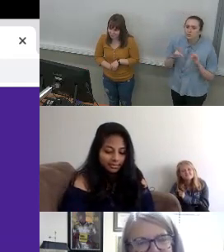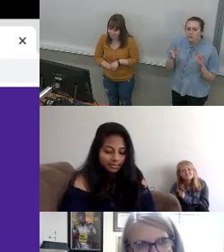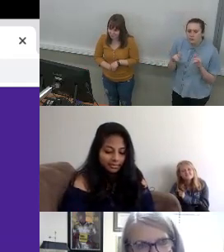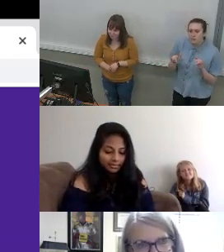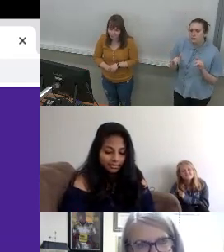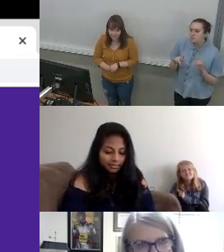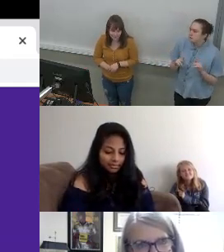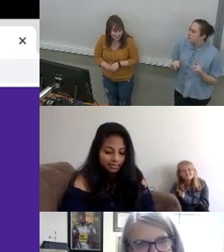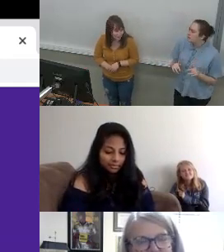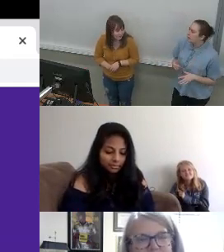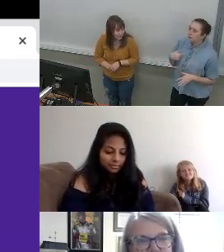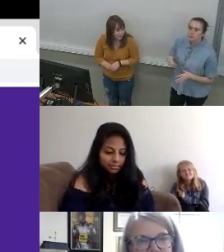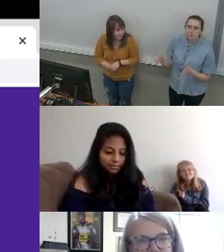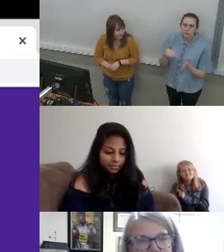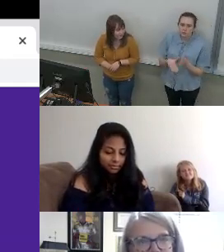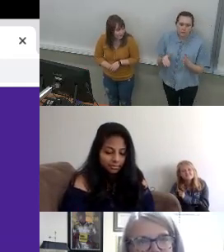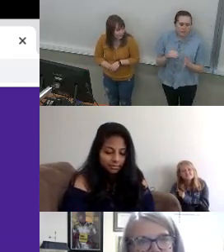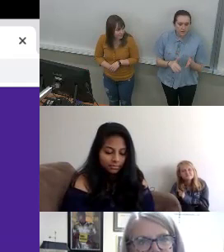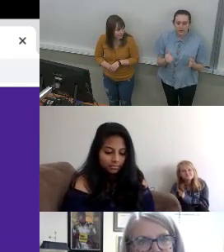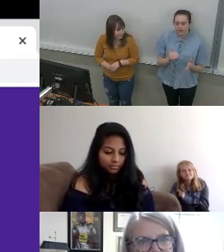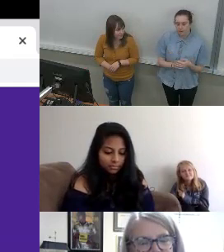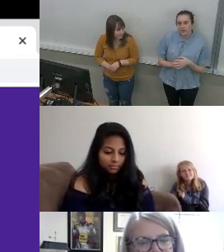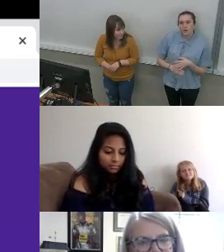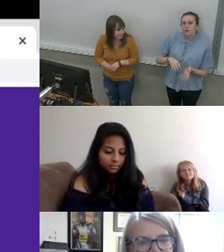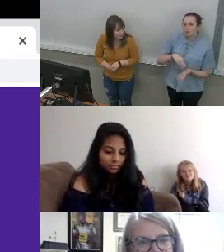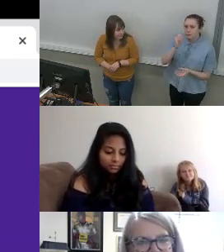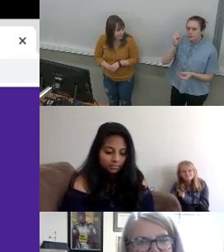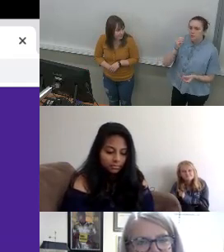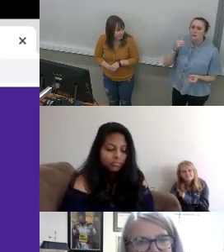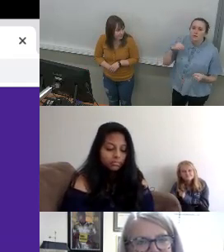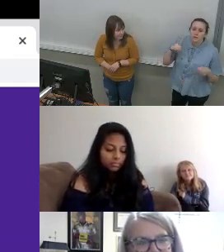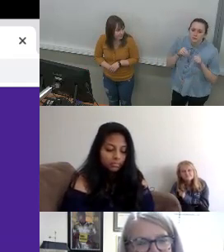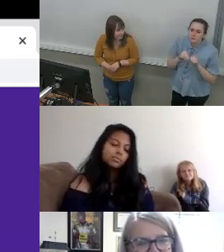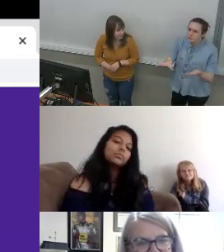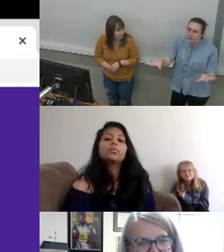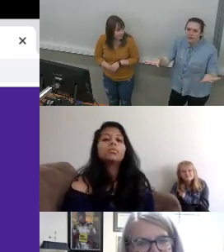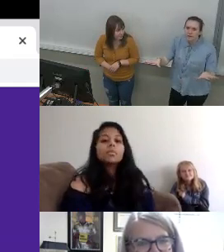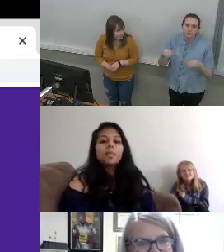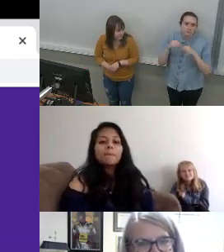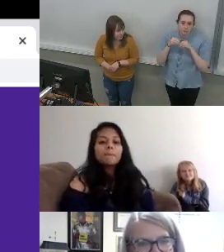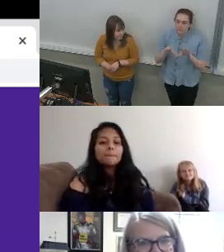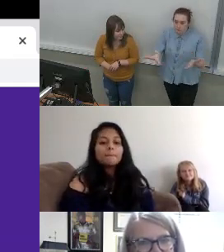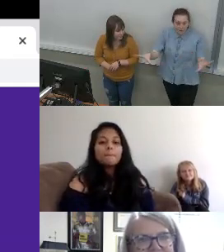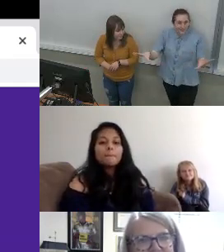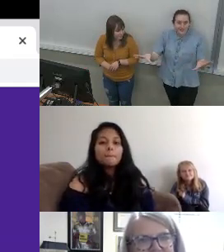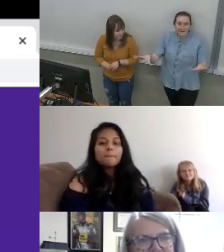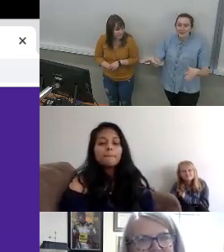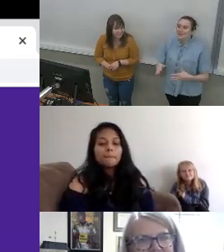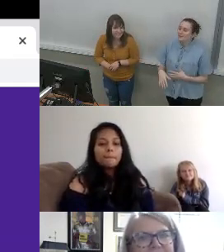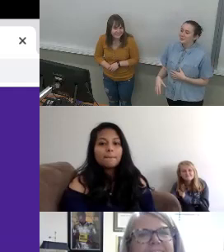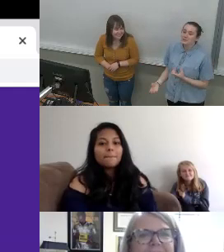is recorded. So you can watch it again and again and again. Learn and share or